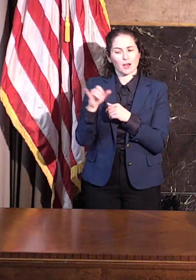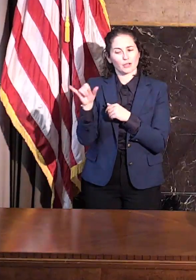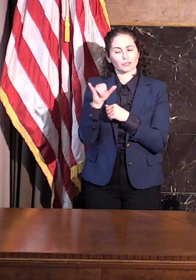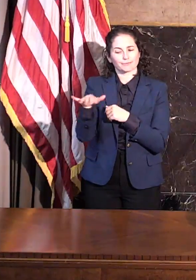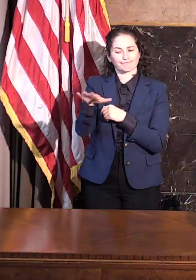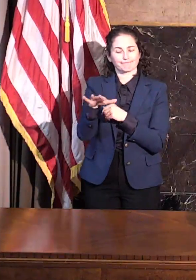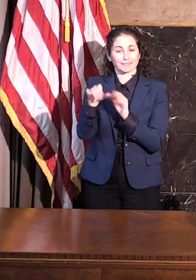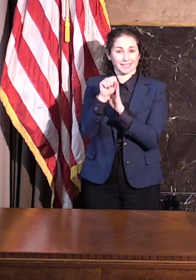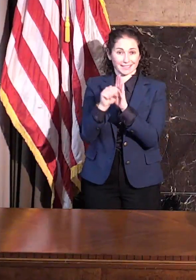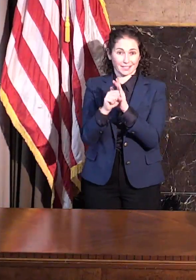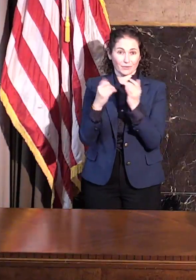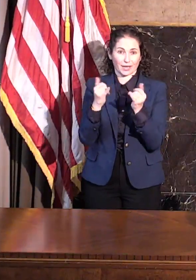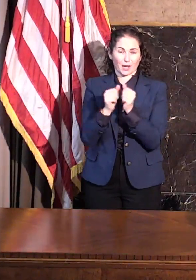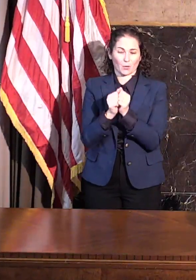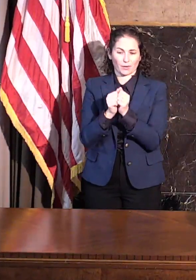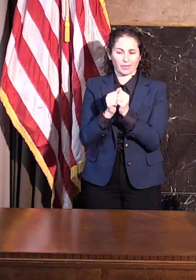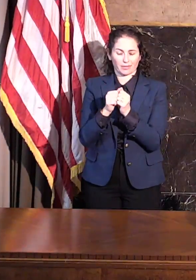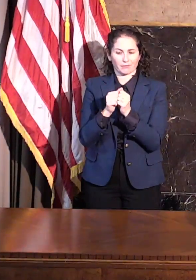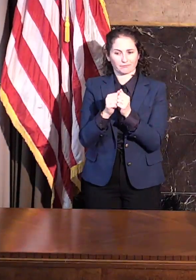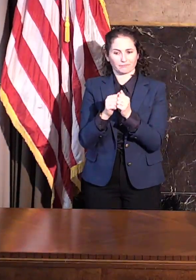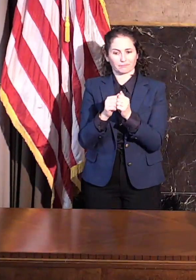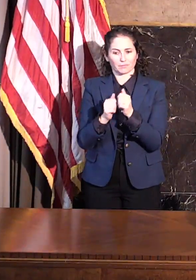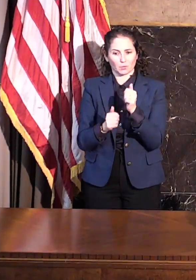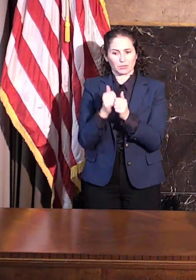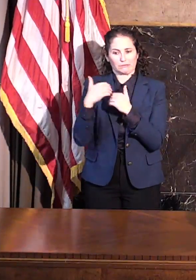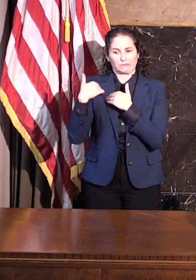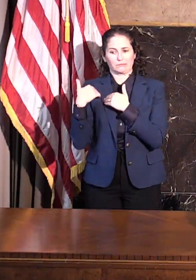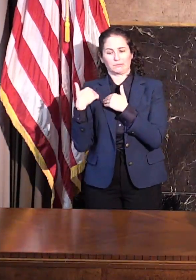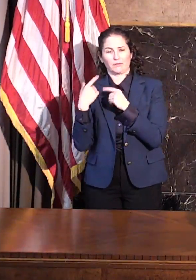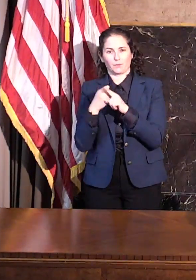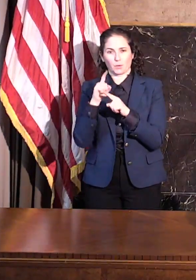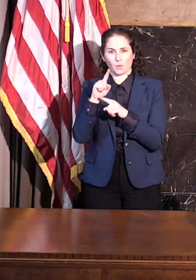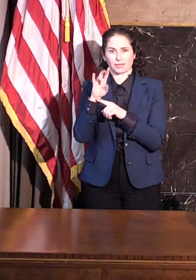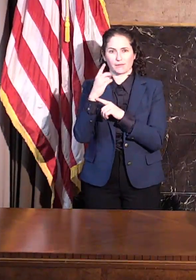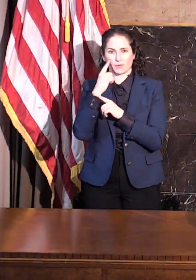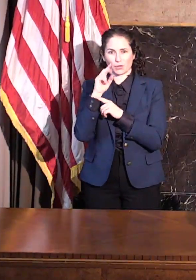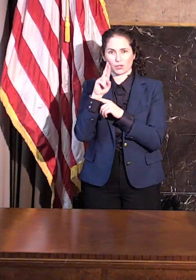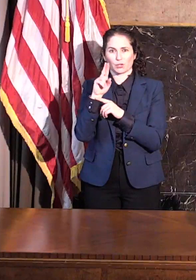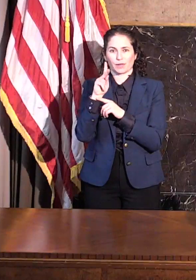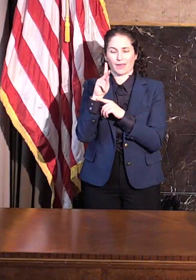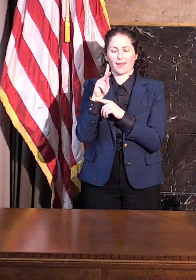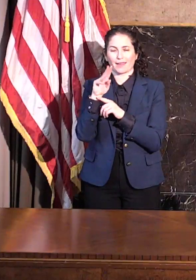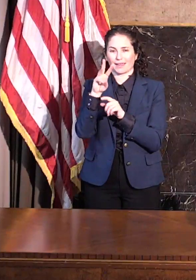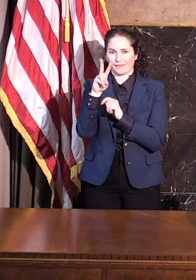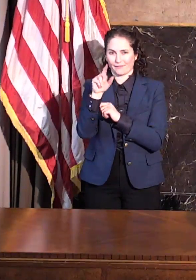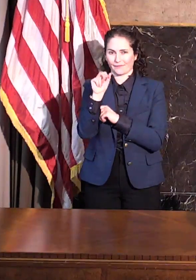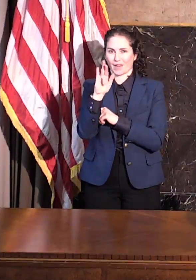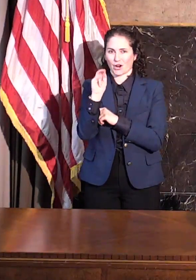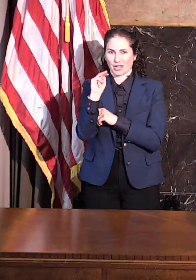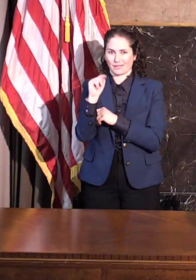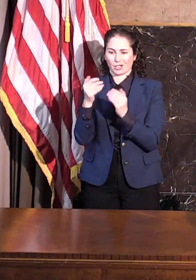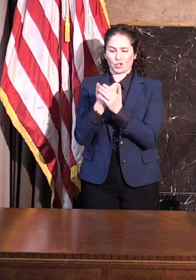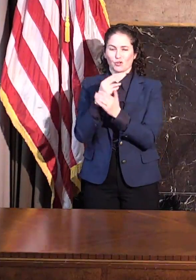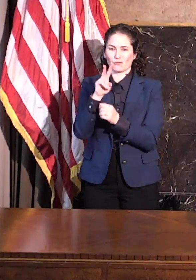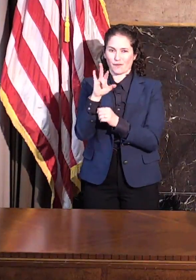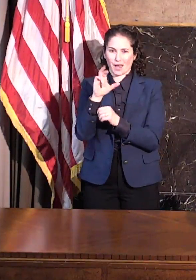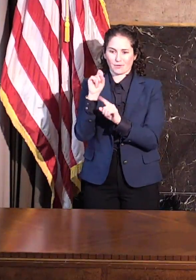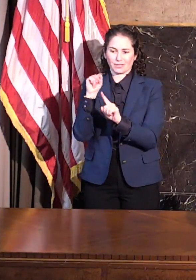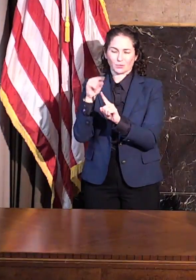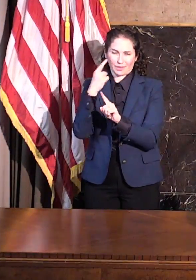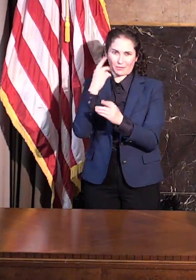concerned about, I'll say, is the Lake Charles area. And we are seeing increases in cases right now in Lake Charles. They've been going